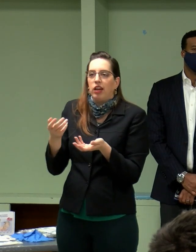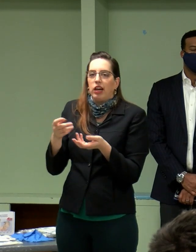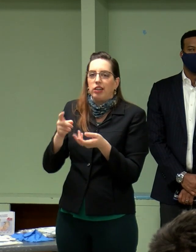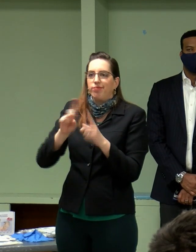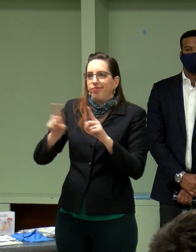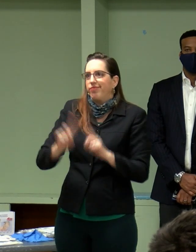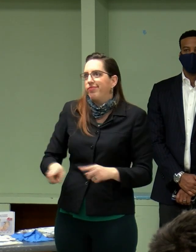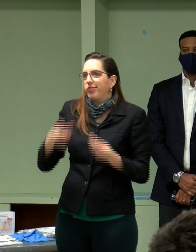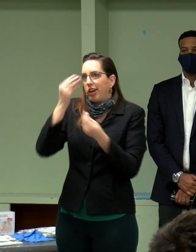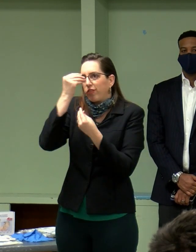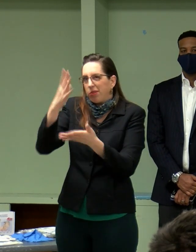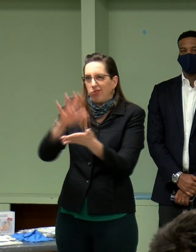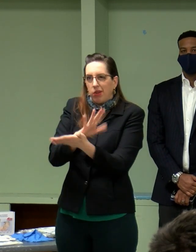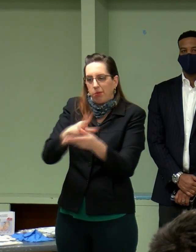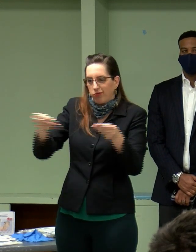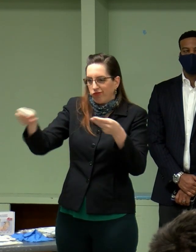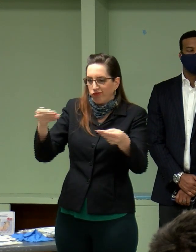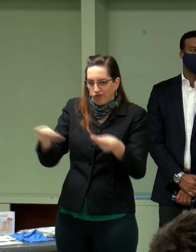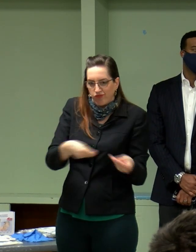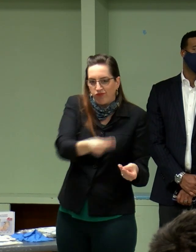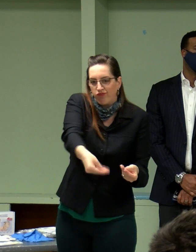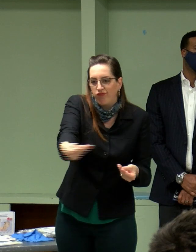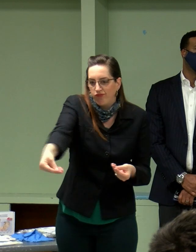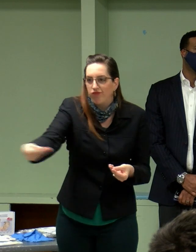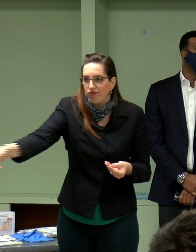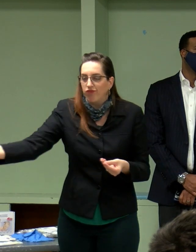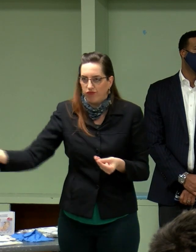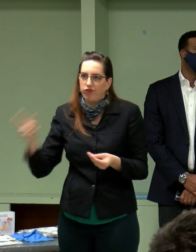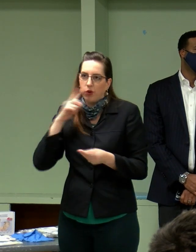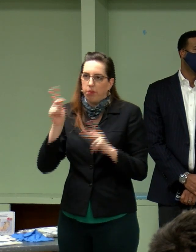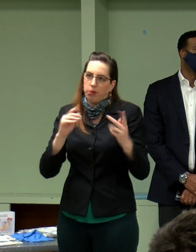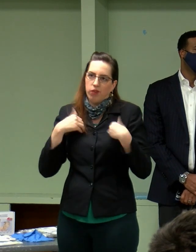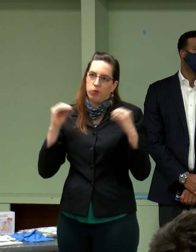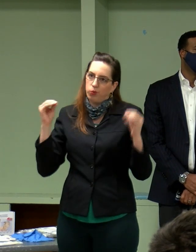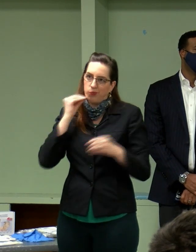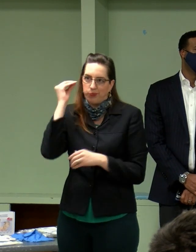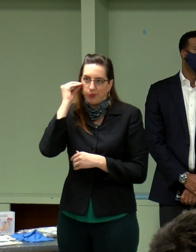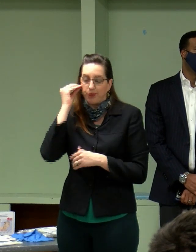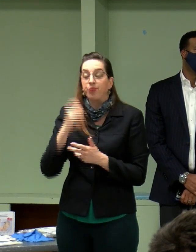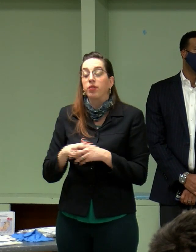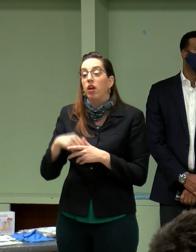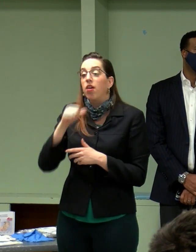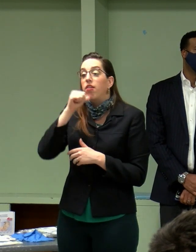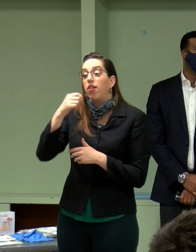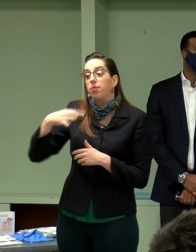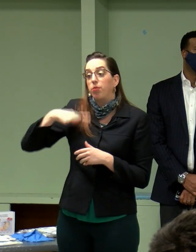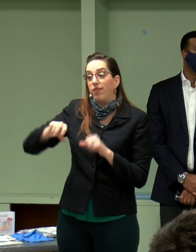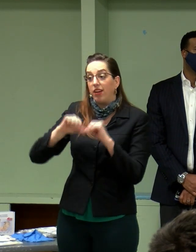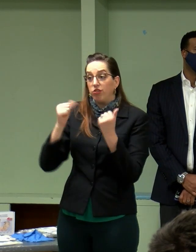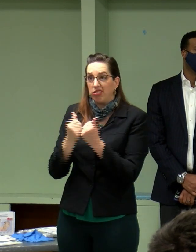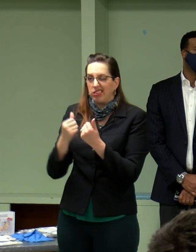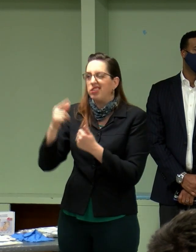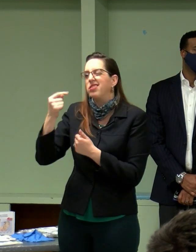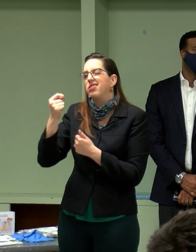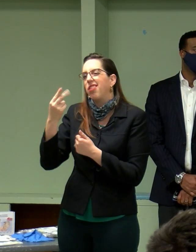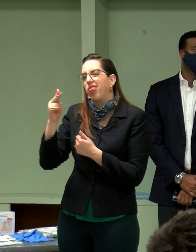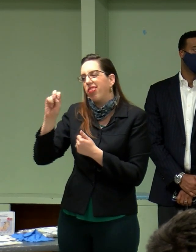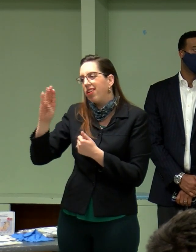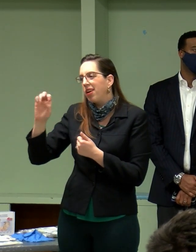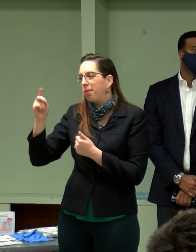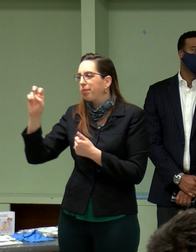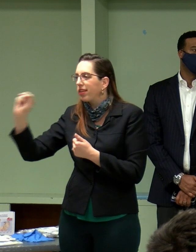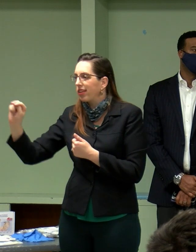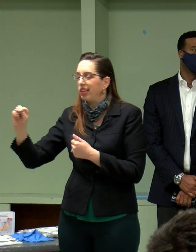informational sheets to people living unsheltered. Nonprofit agencies like the Beacon, as well as many,